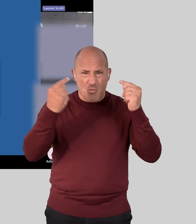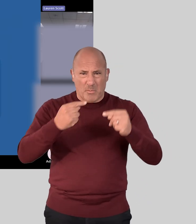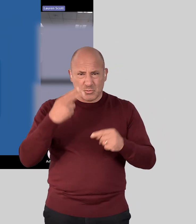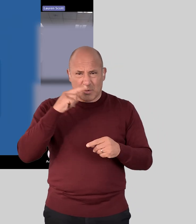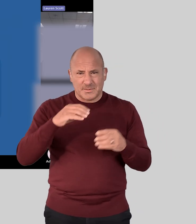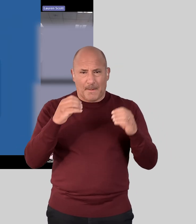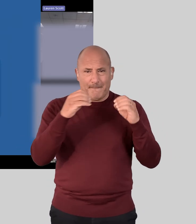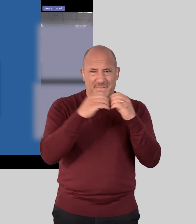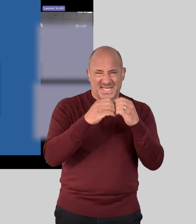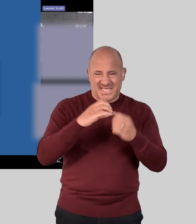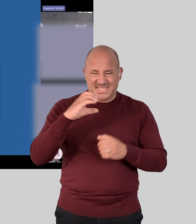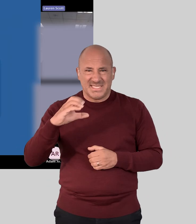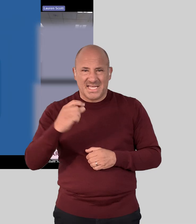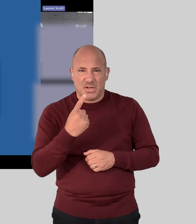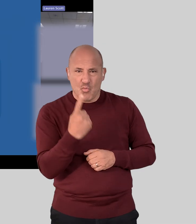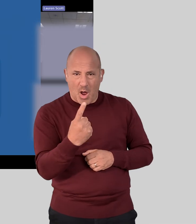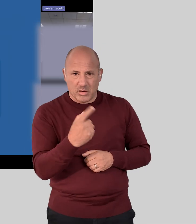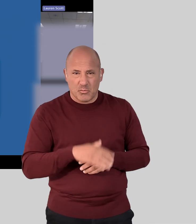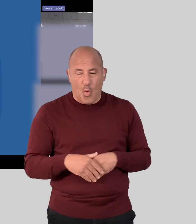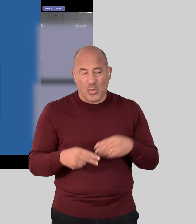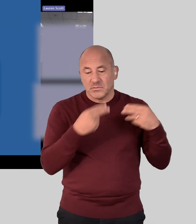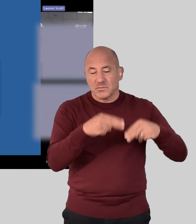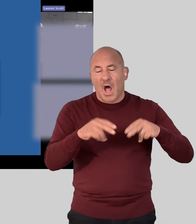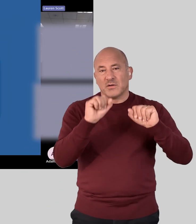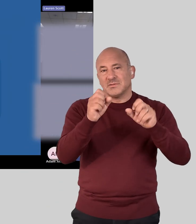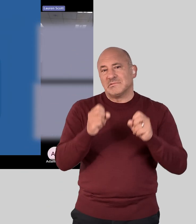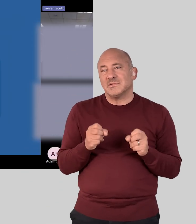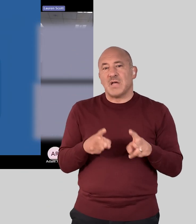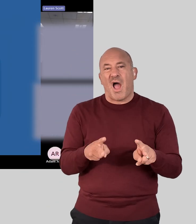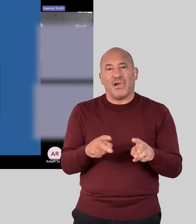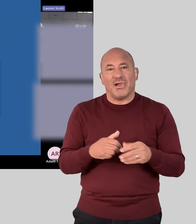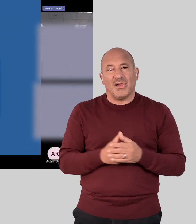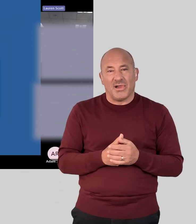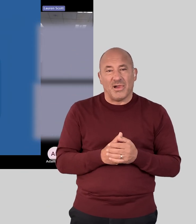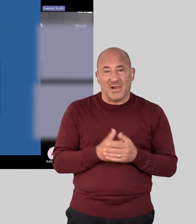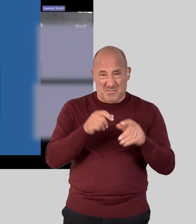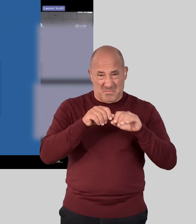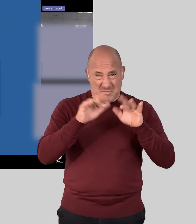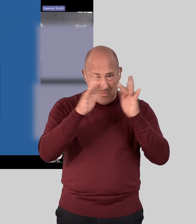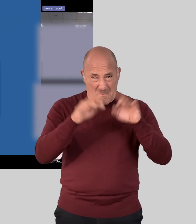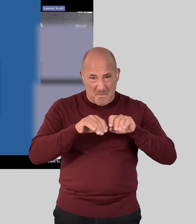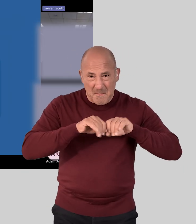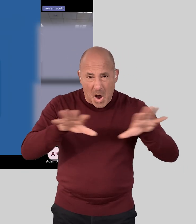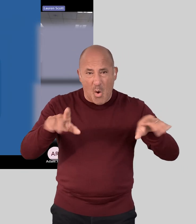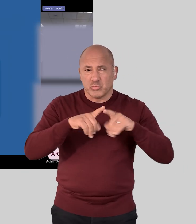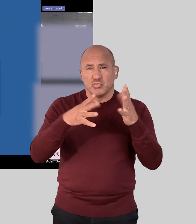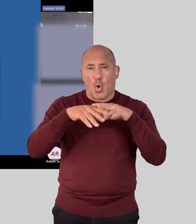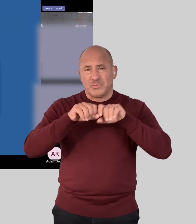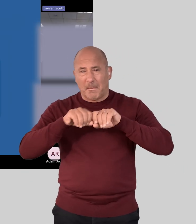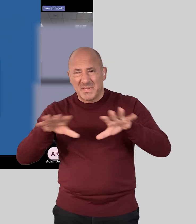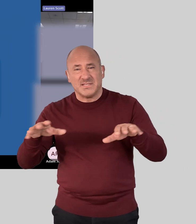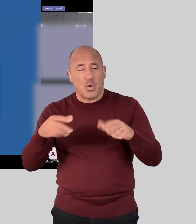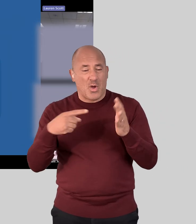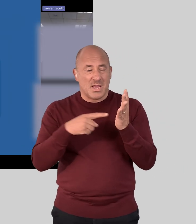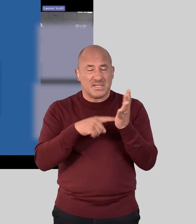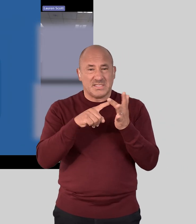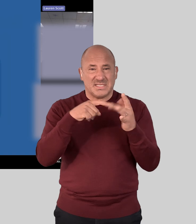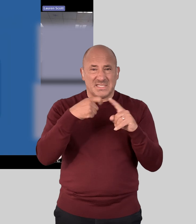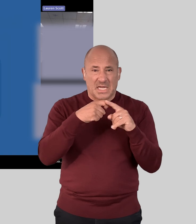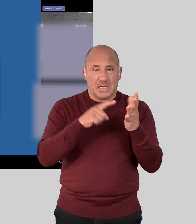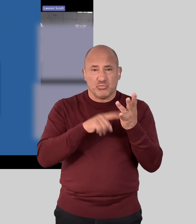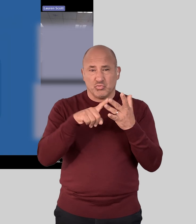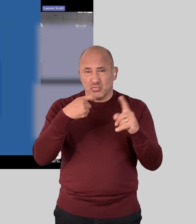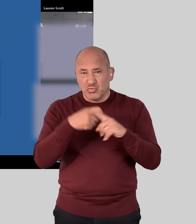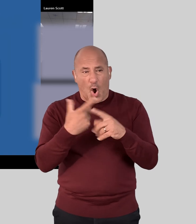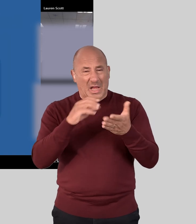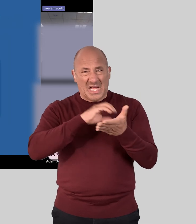big competitions called BC1 and Dance Your Style, which tend to go viral as well on social media, things like TikTok and